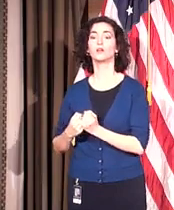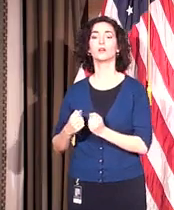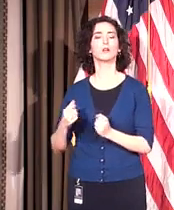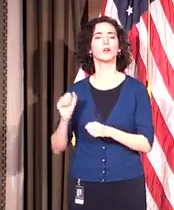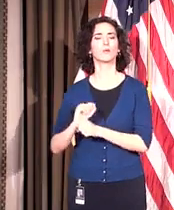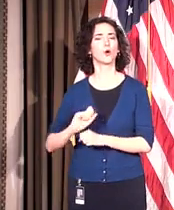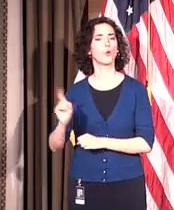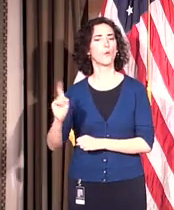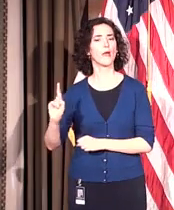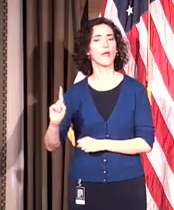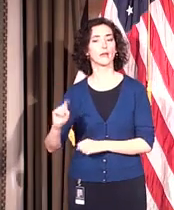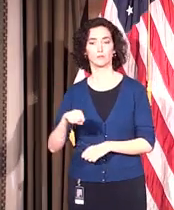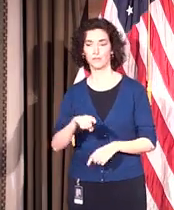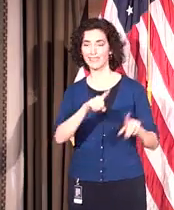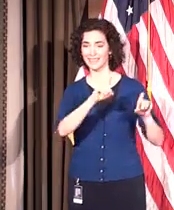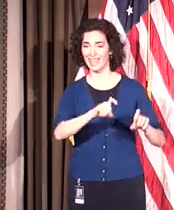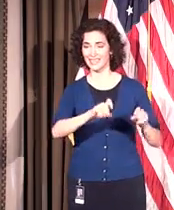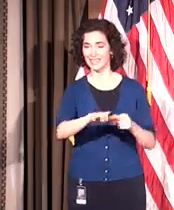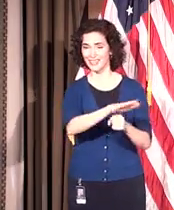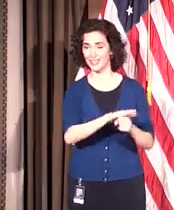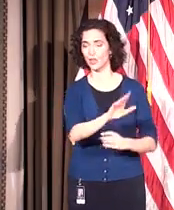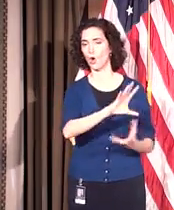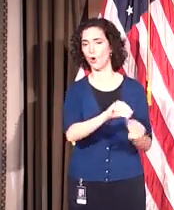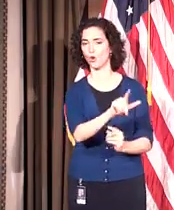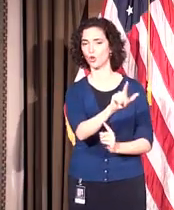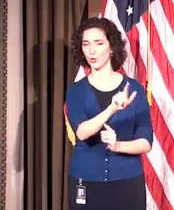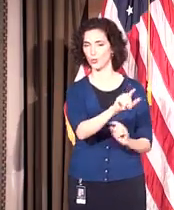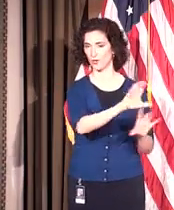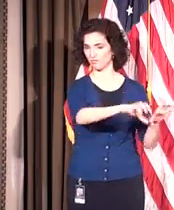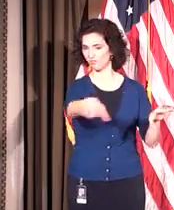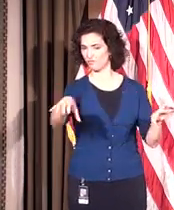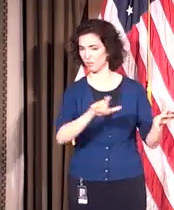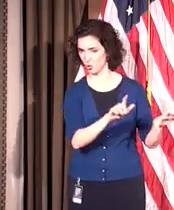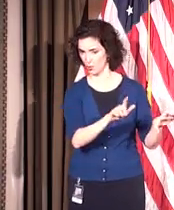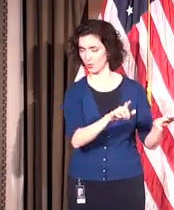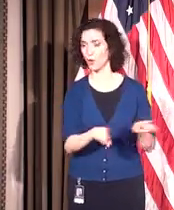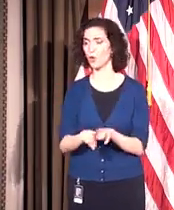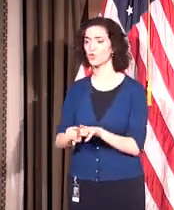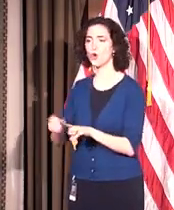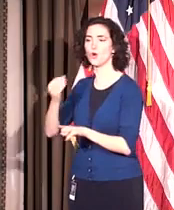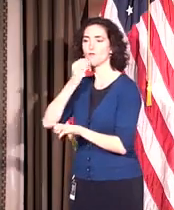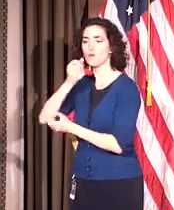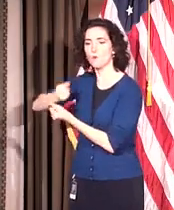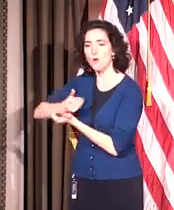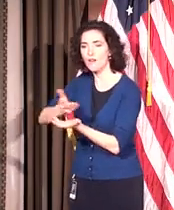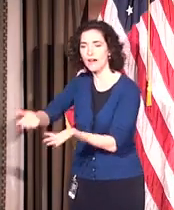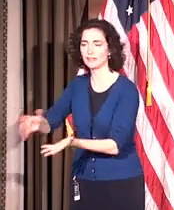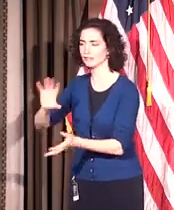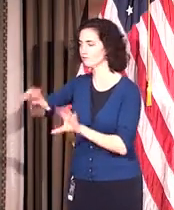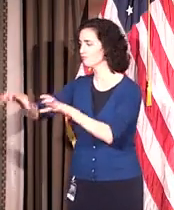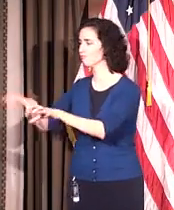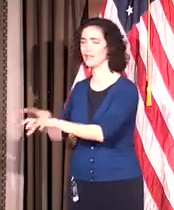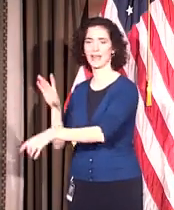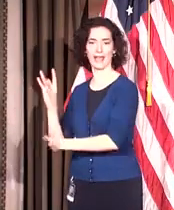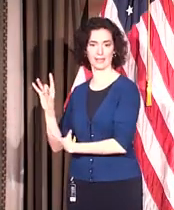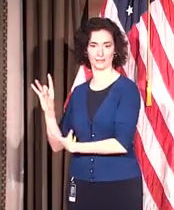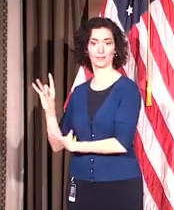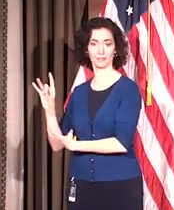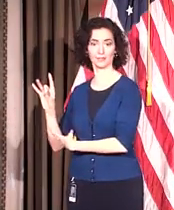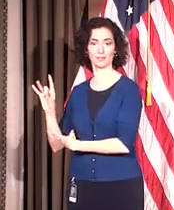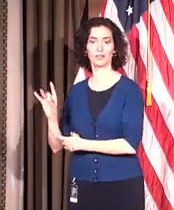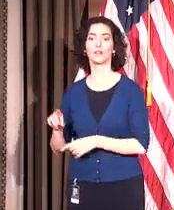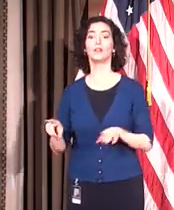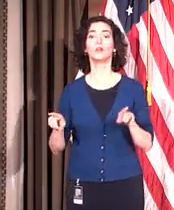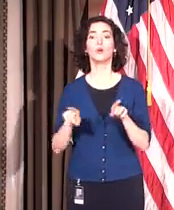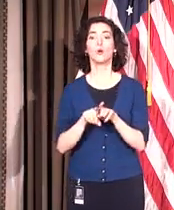21 testing sites and 8 food banks. All power outages related to Hurricane